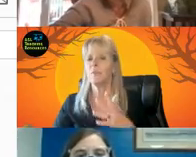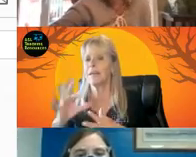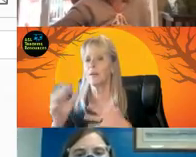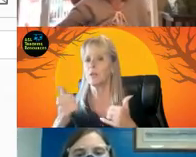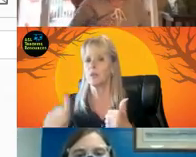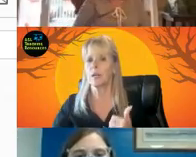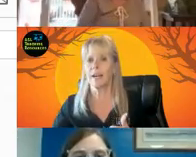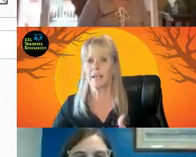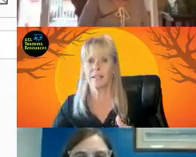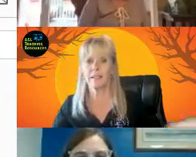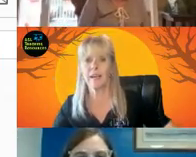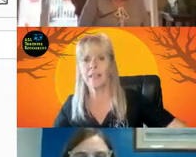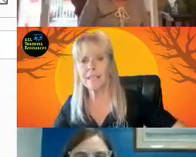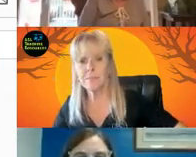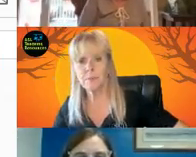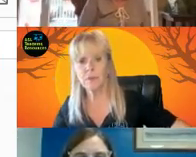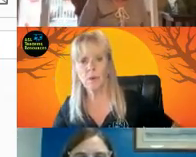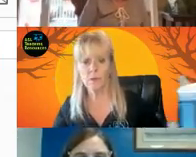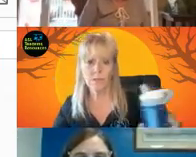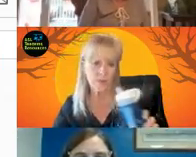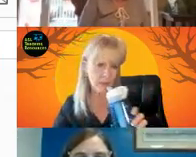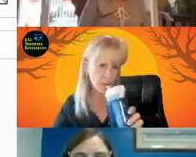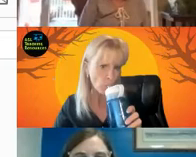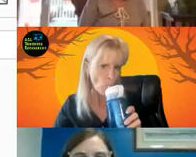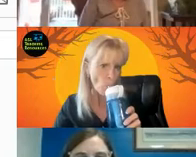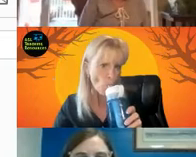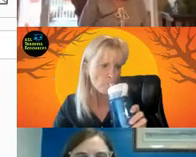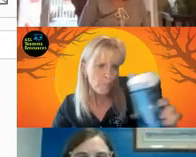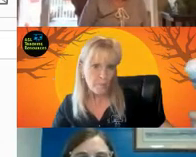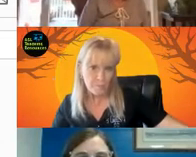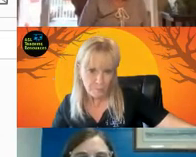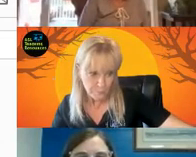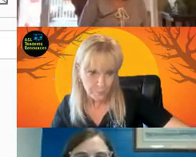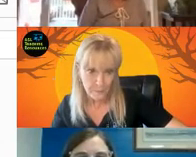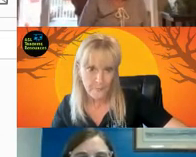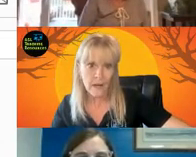And you can pick what you like. Now in this book, you also get